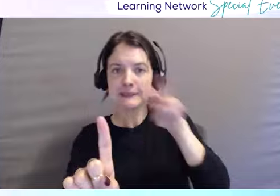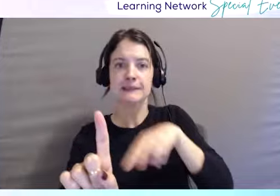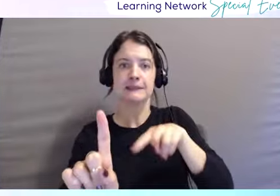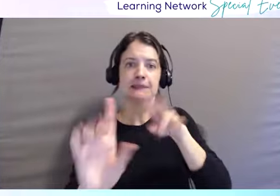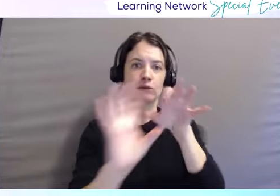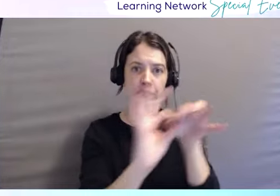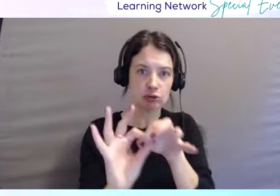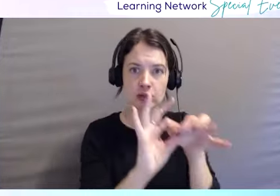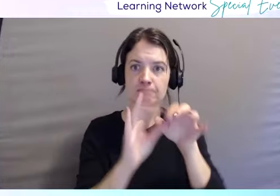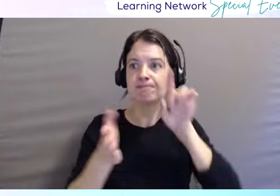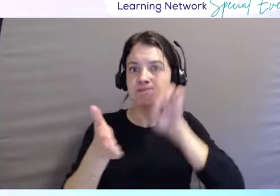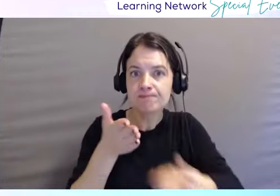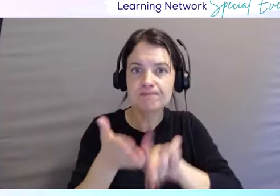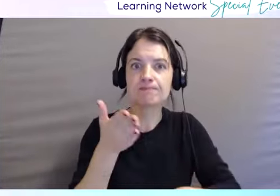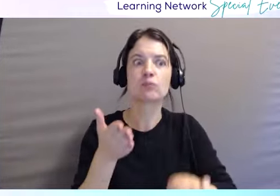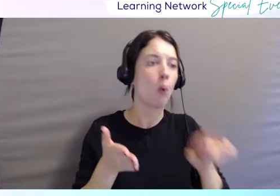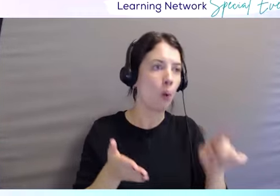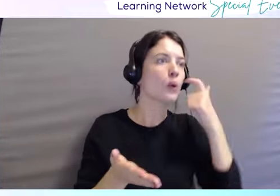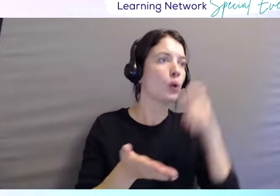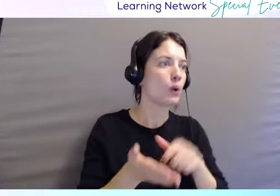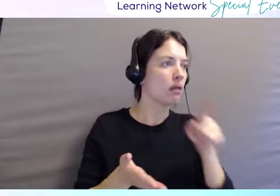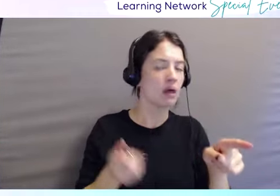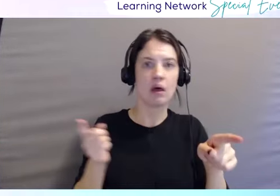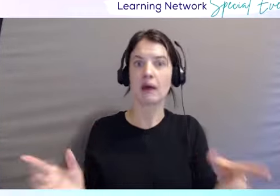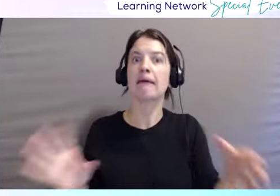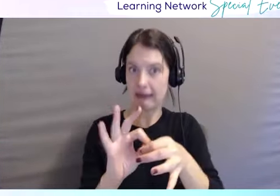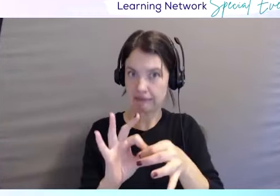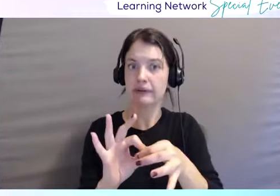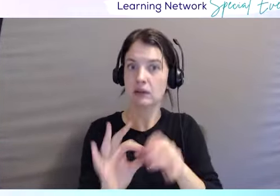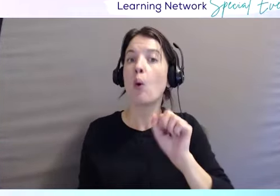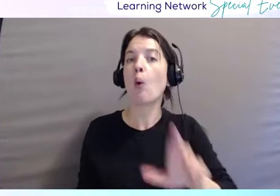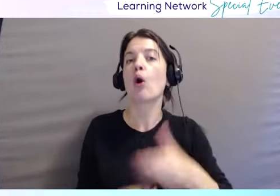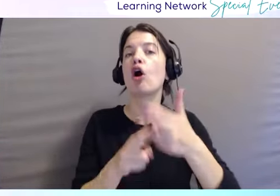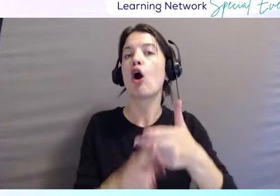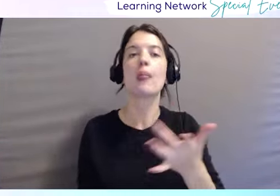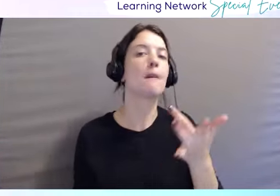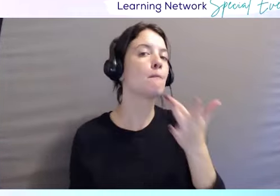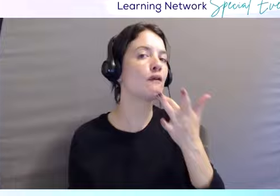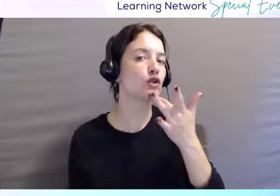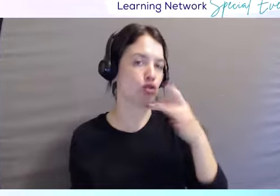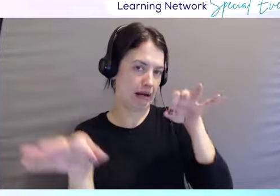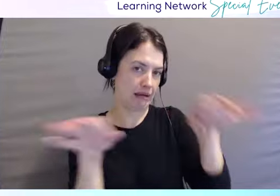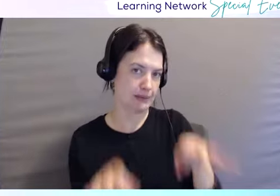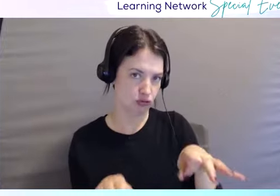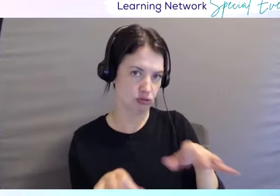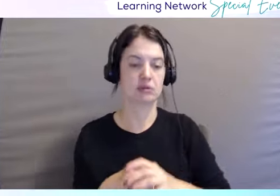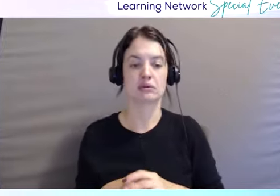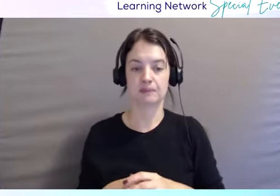correlations have been noted or preferred as explanations. And all I can say is that this is a